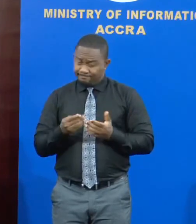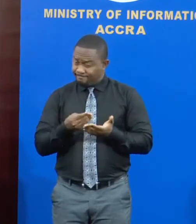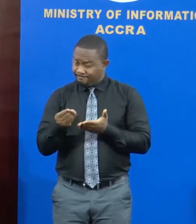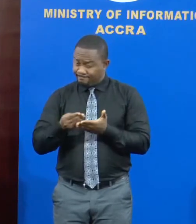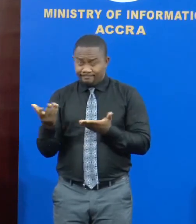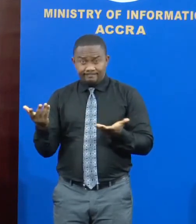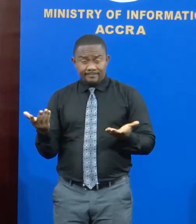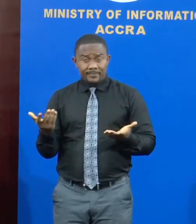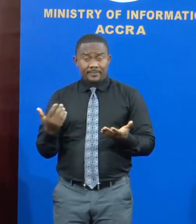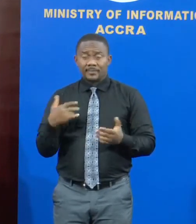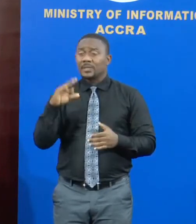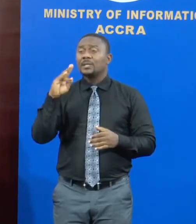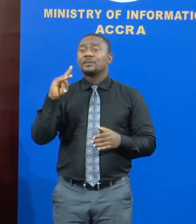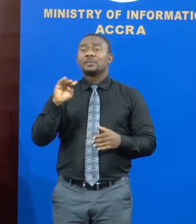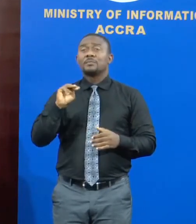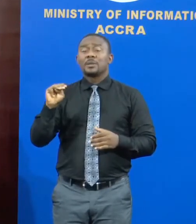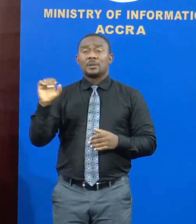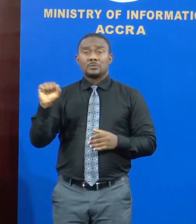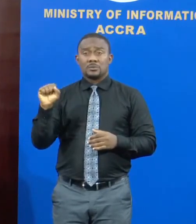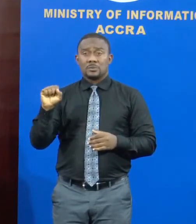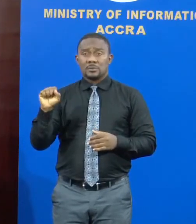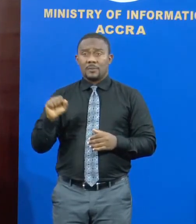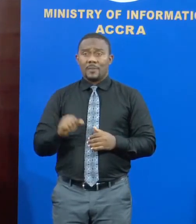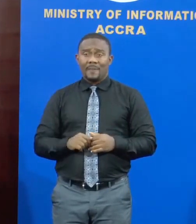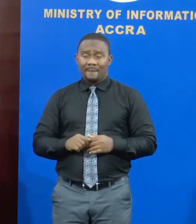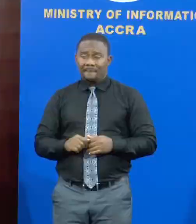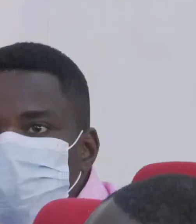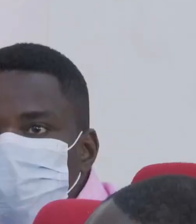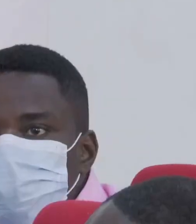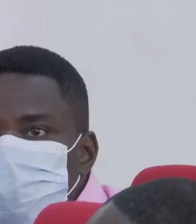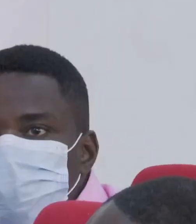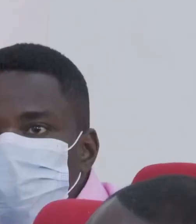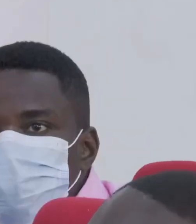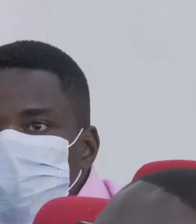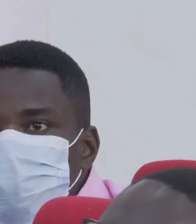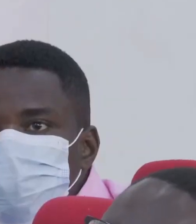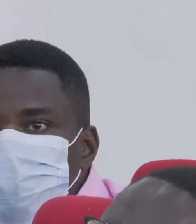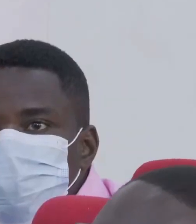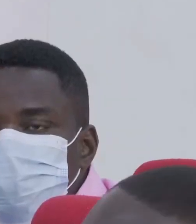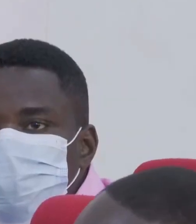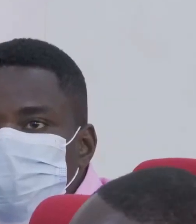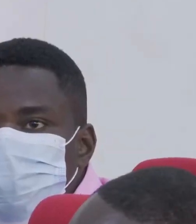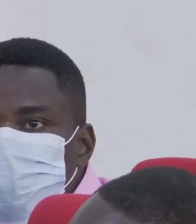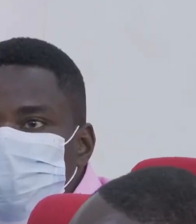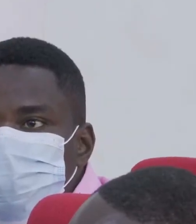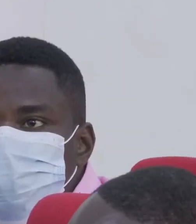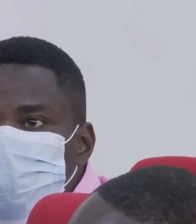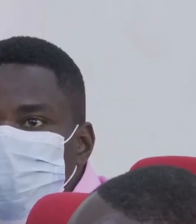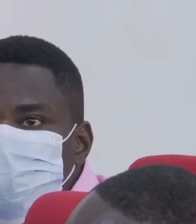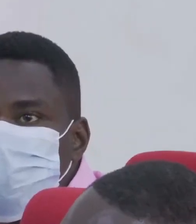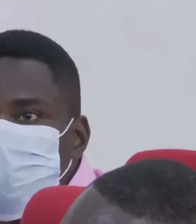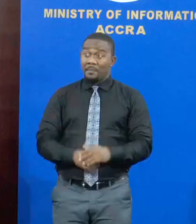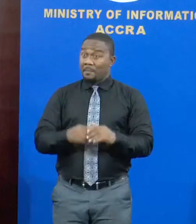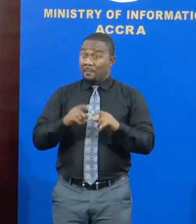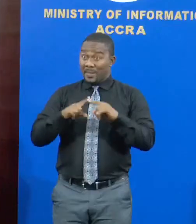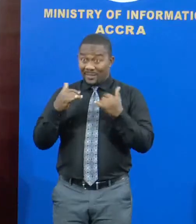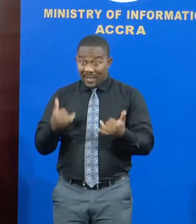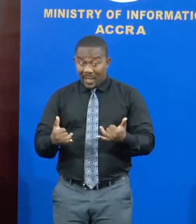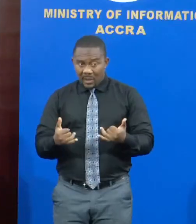about $17 million, 1.7. Now, with the going the NIA